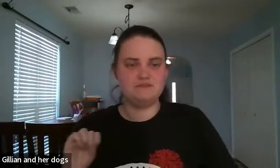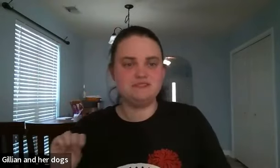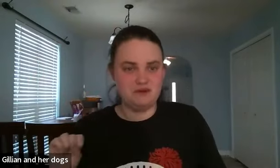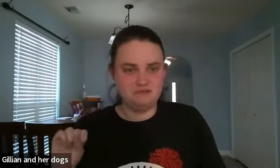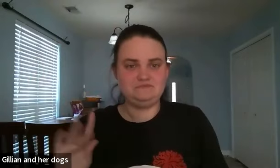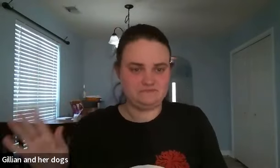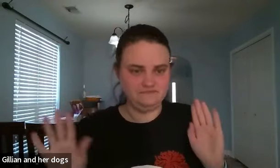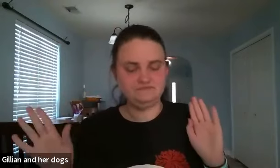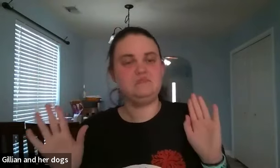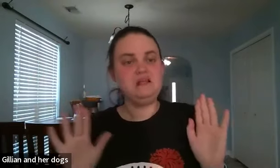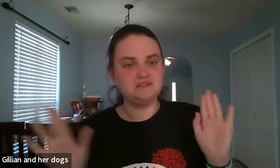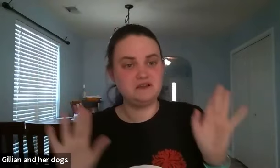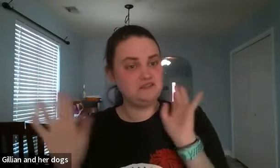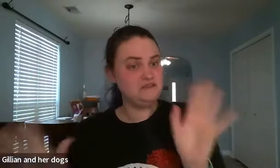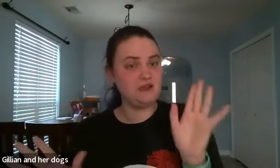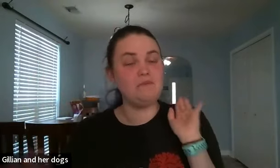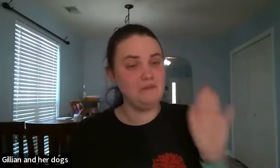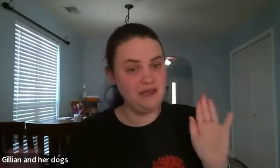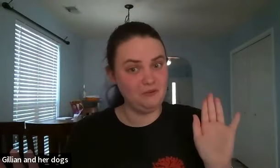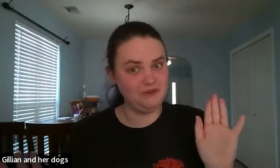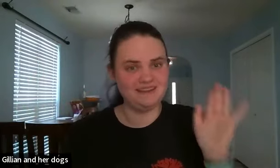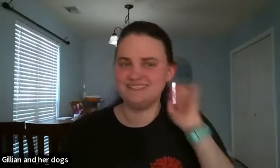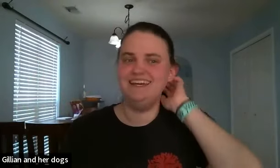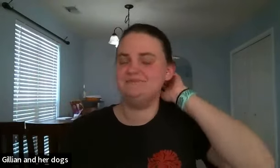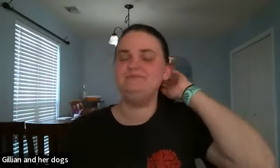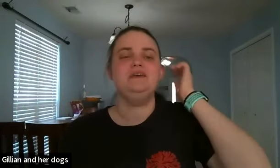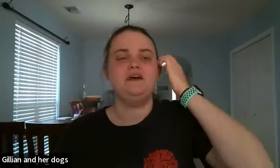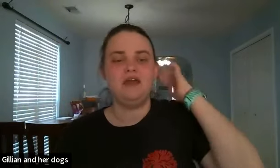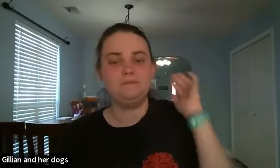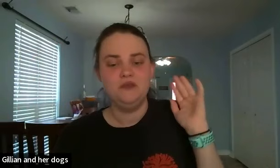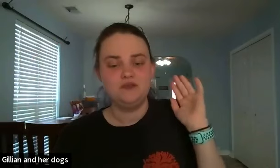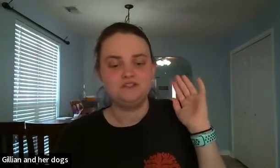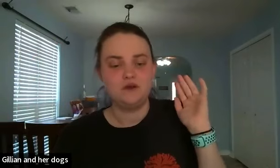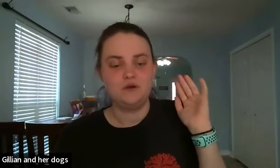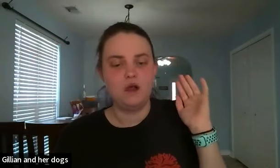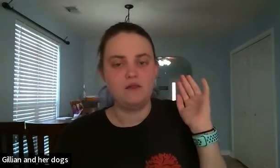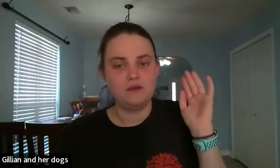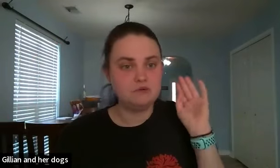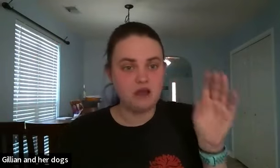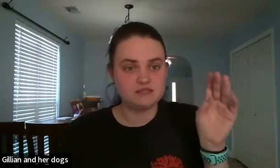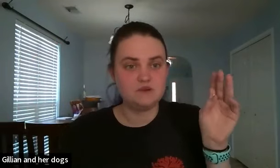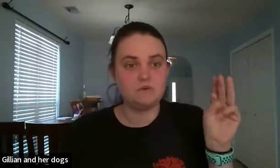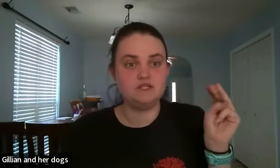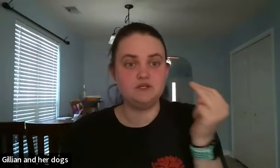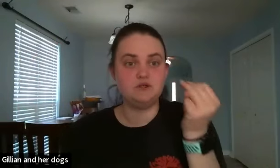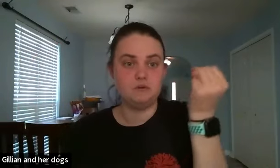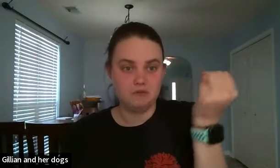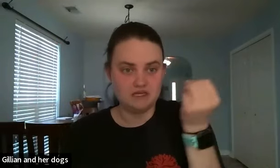So sorry. So there we go. That might help you guys. Okay. So a lot of people will ask me when we do